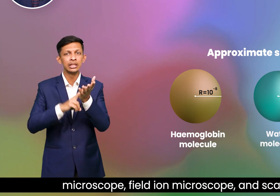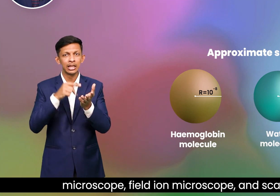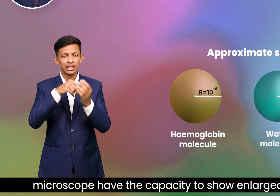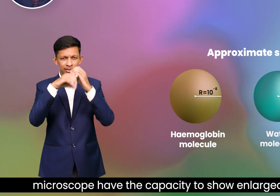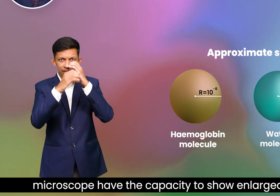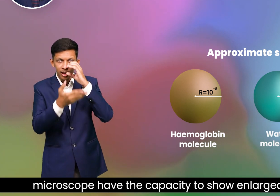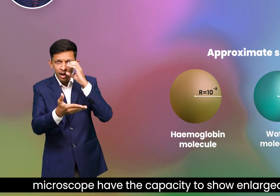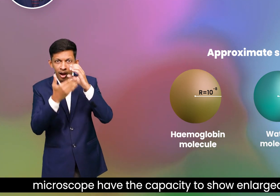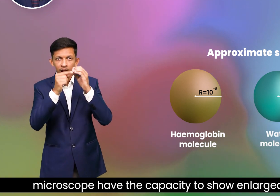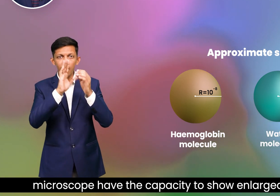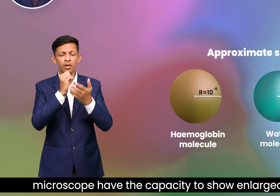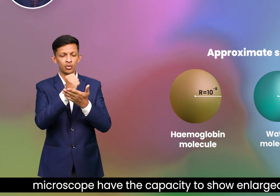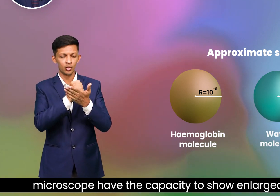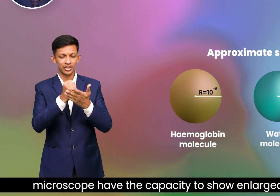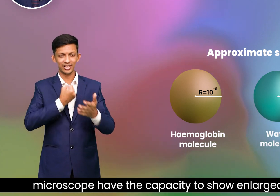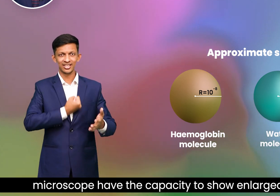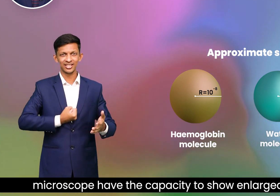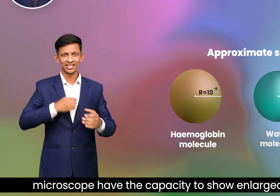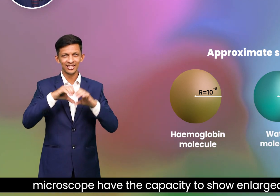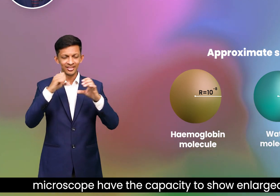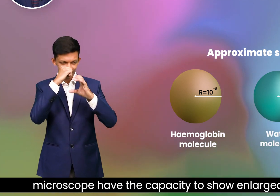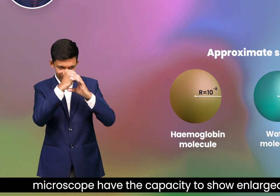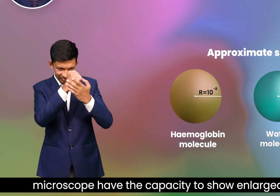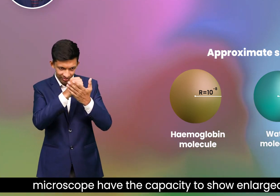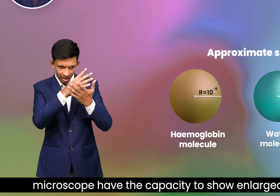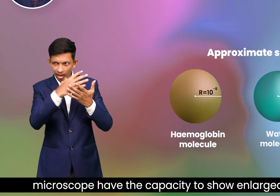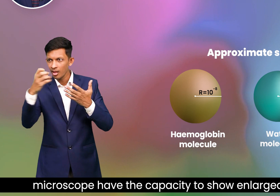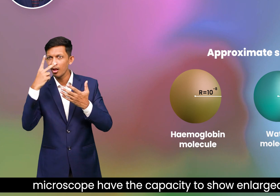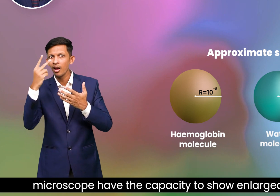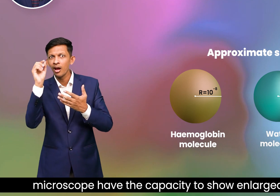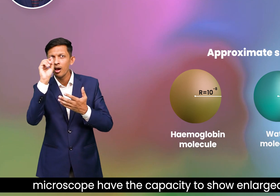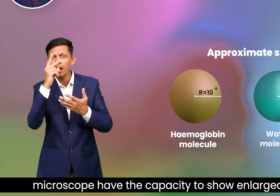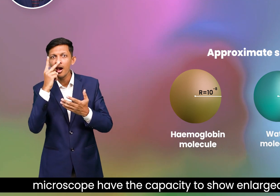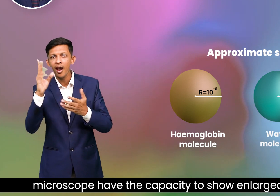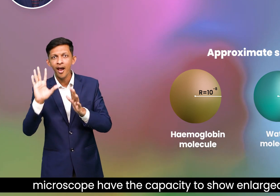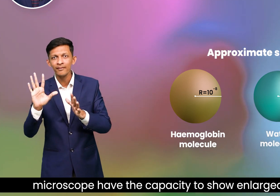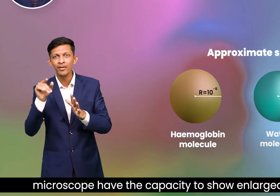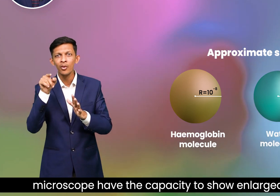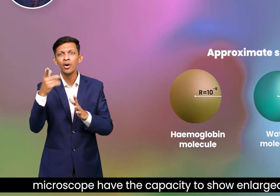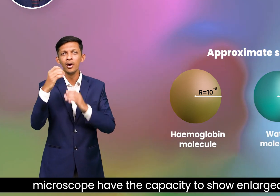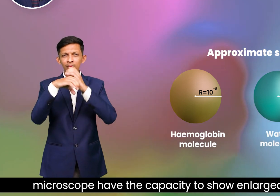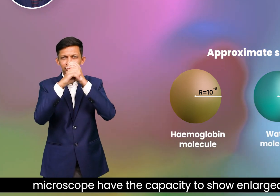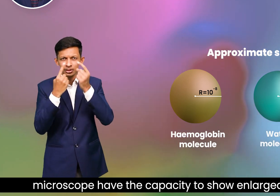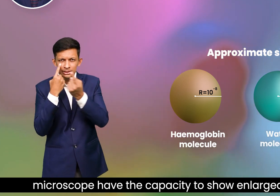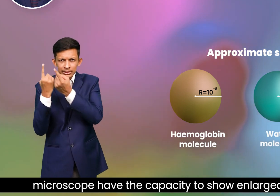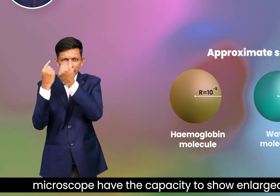scanning tunneling microscope have the capacity to show enlarged images of the